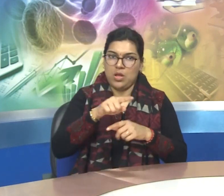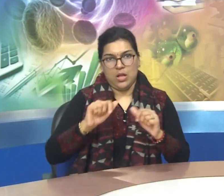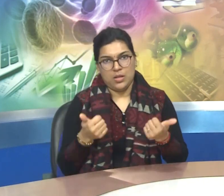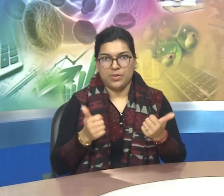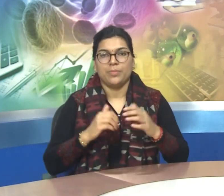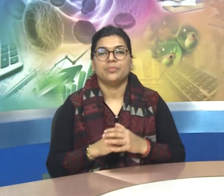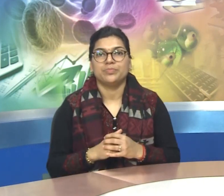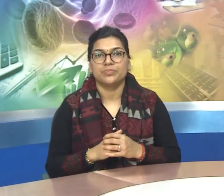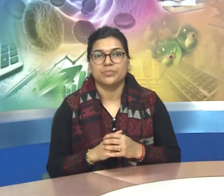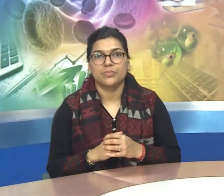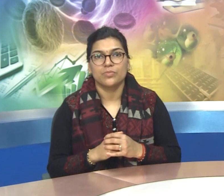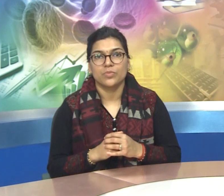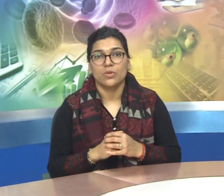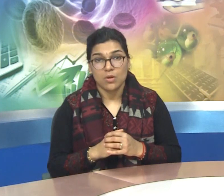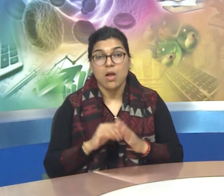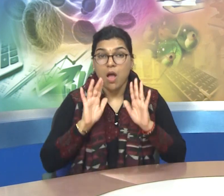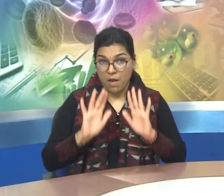Webster's Biographical Dictionary.